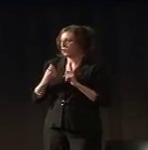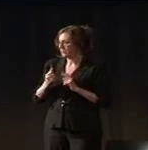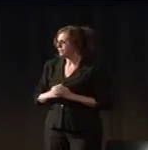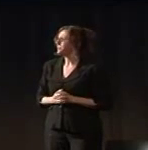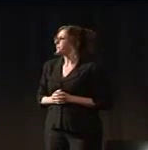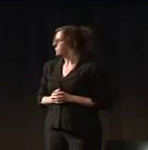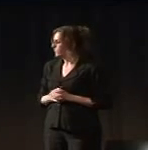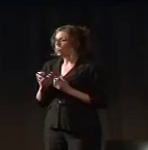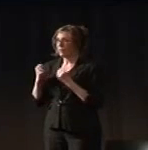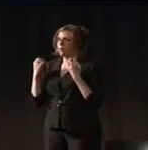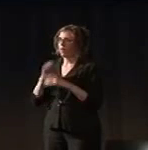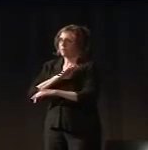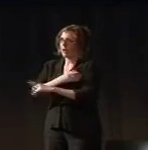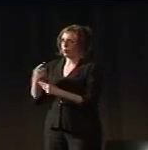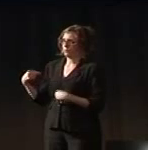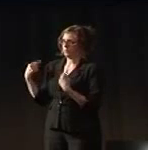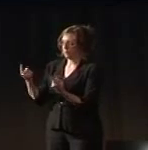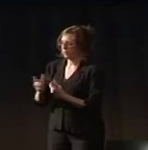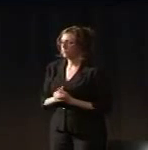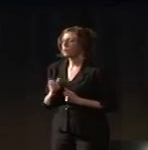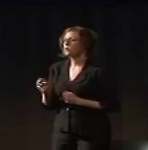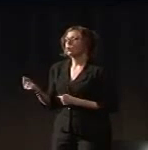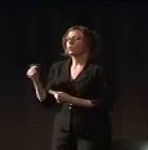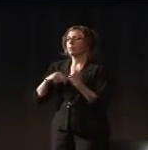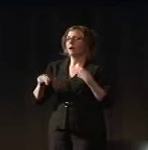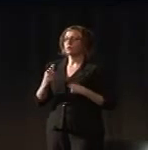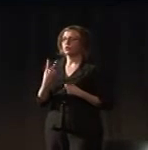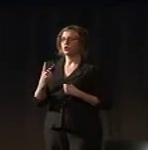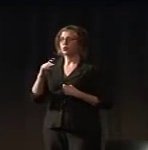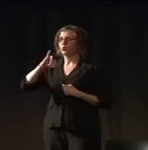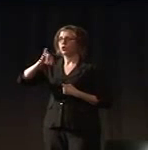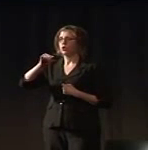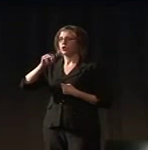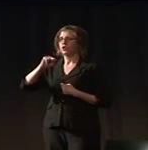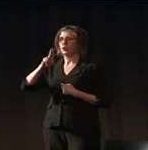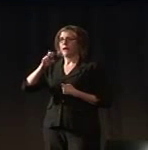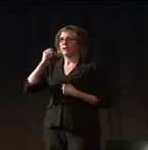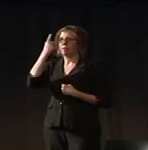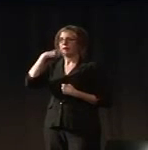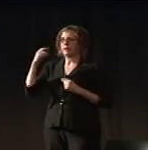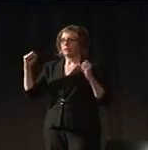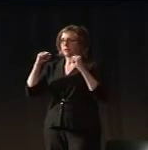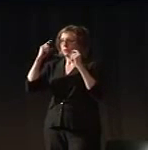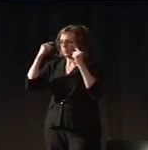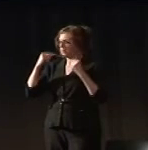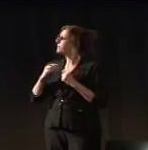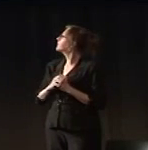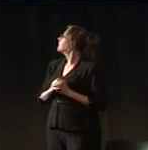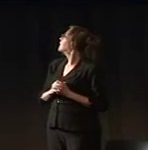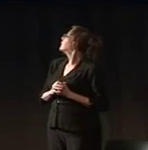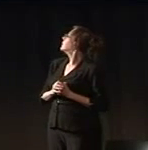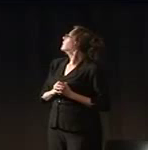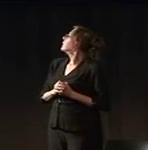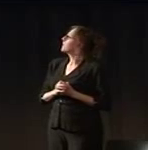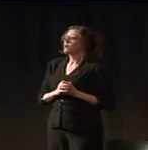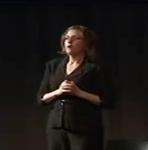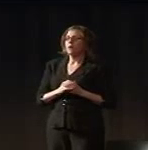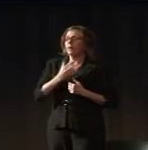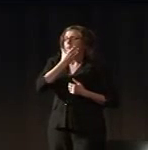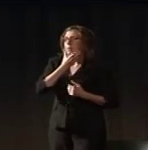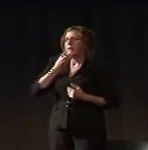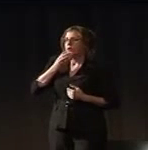come back then to these Janus faces. You'll notice classically, and I hope the art historians in the room will back me up, the bearded figure is always on the